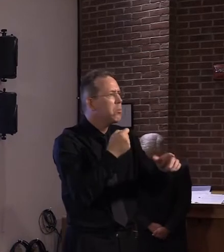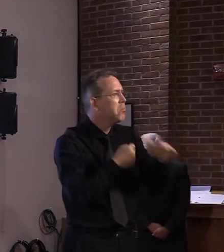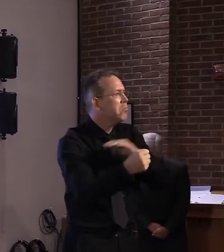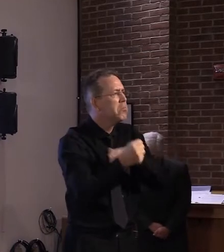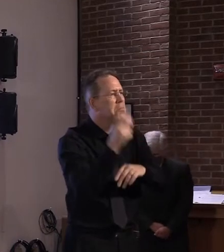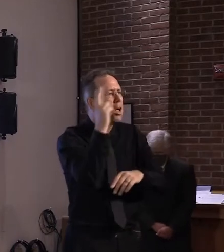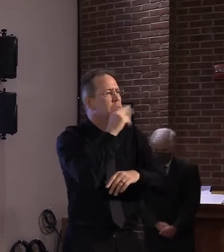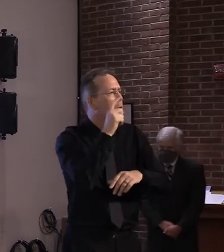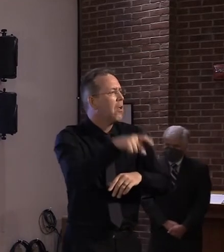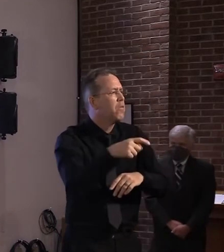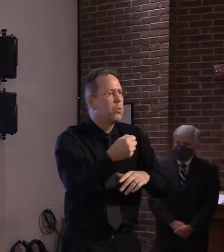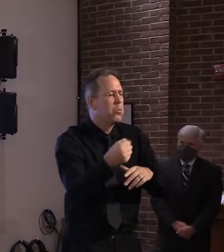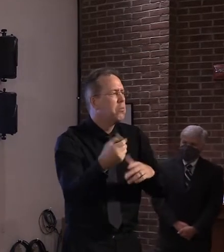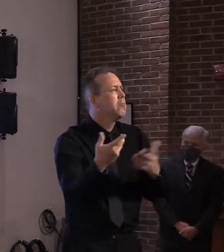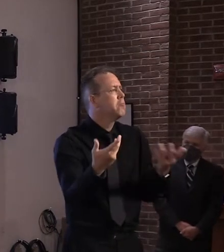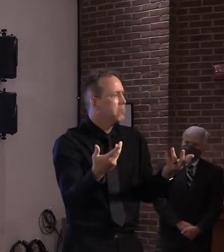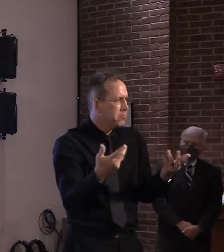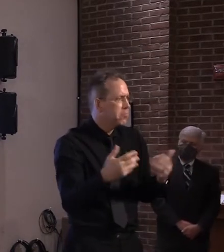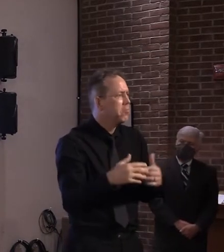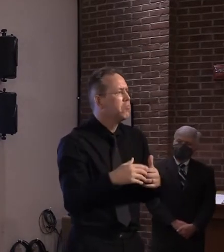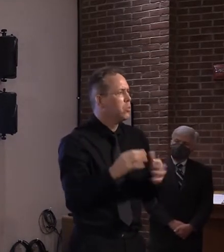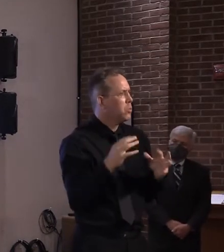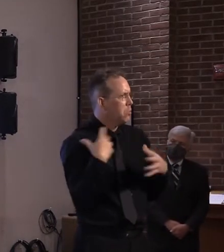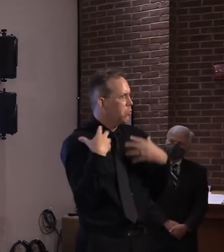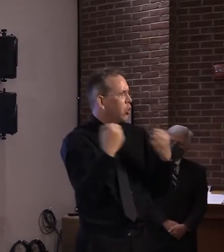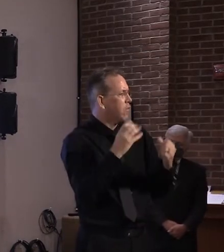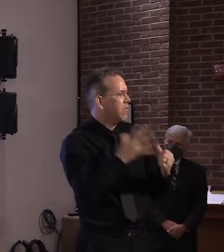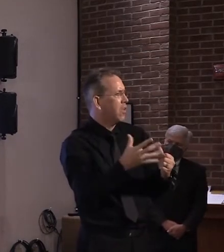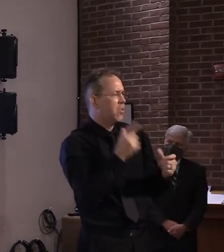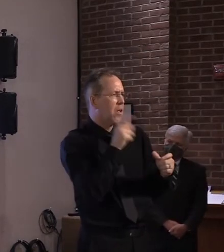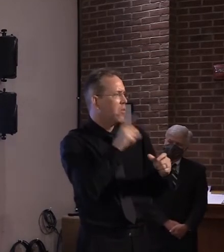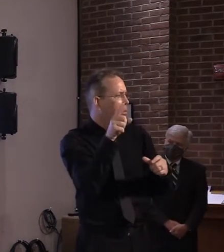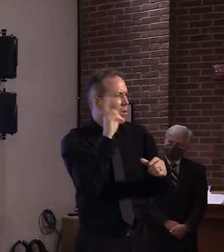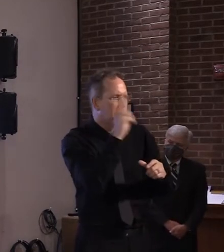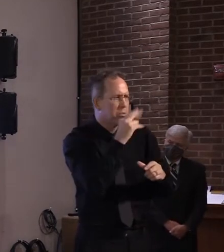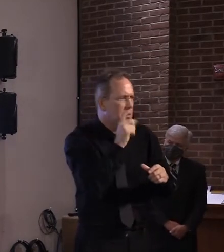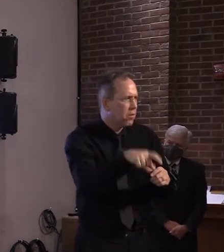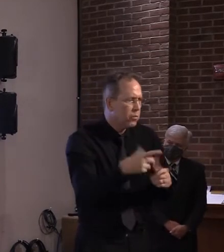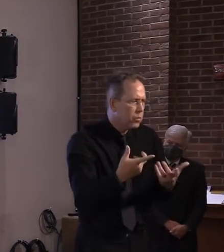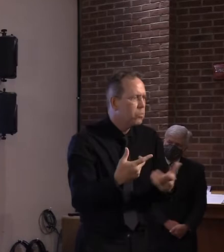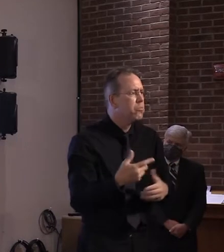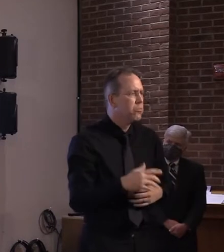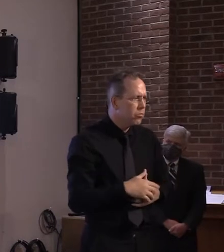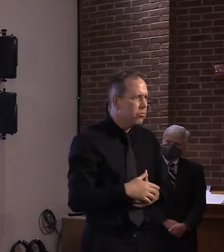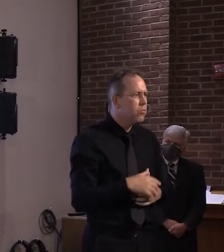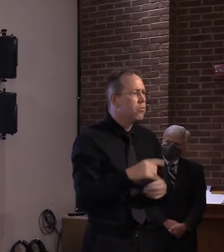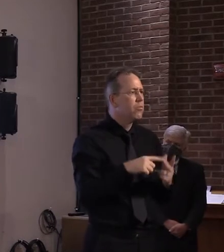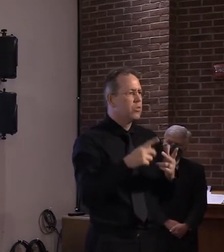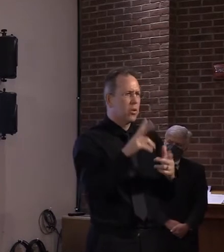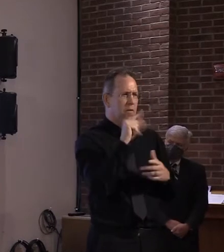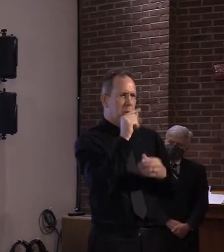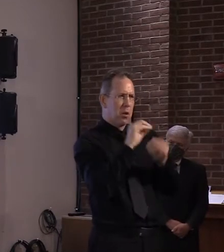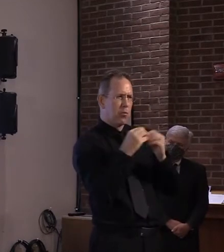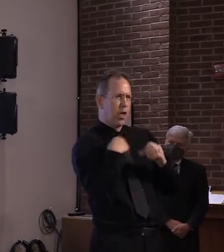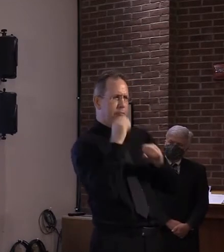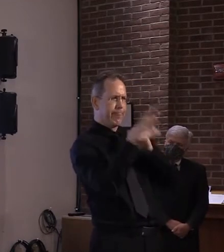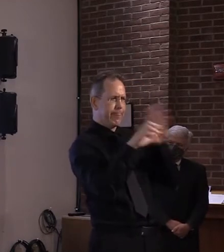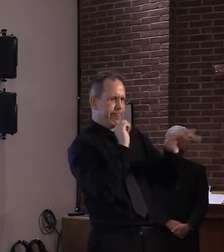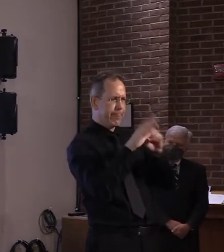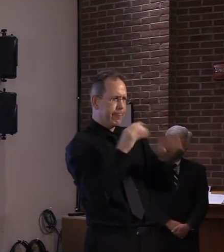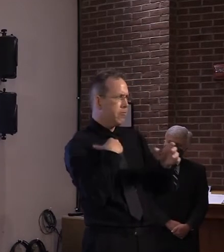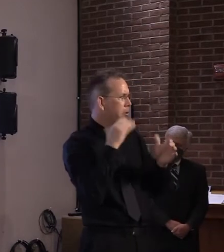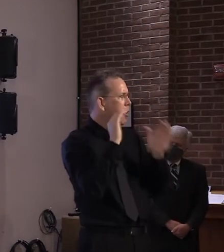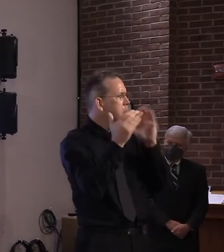It's been hard to find states to do comparisons with that have this same data, but at least one,